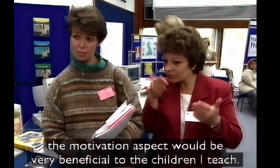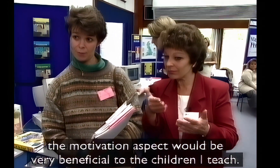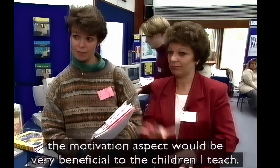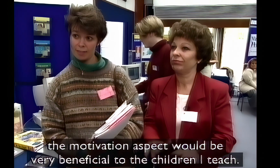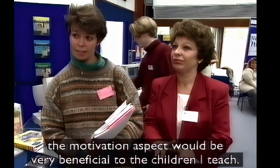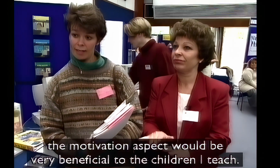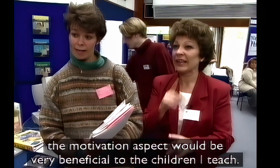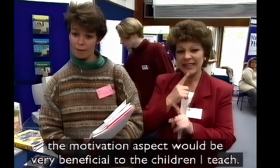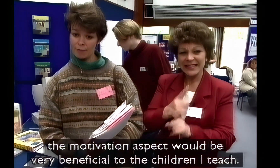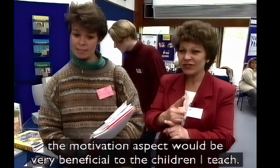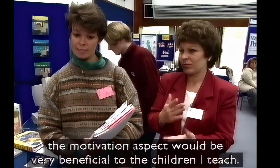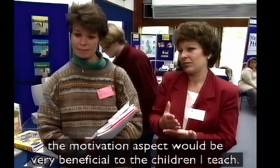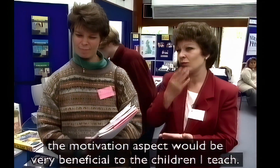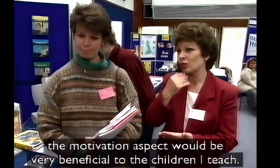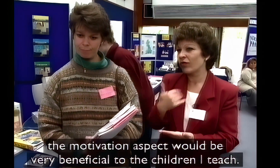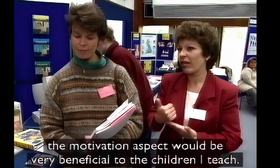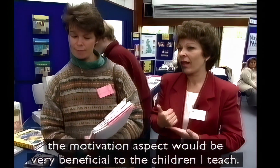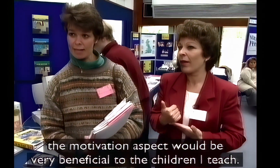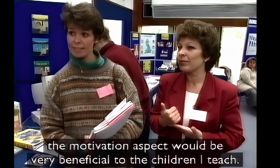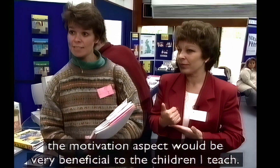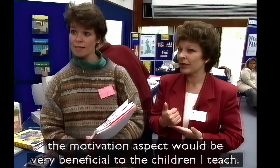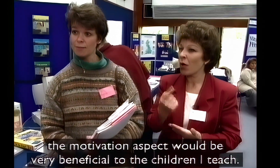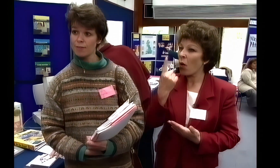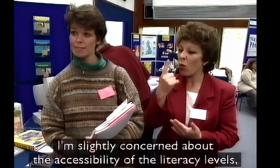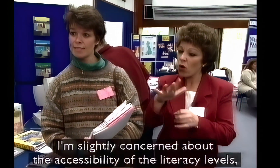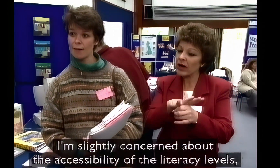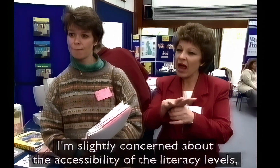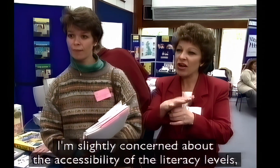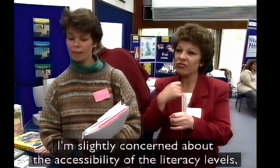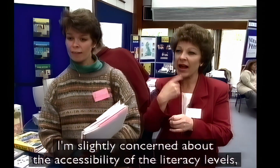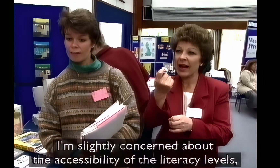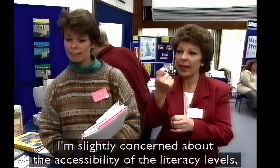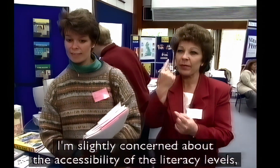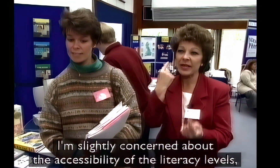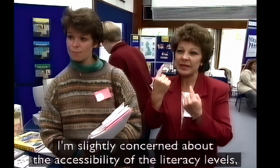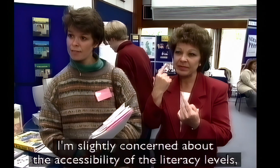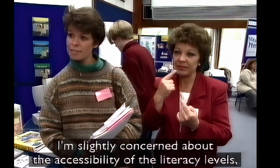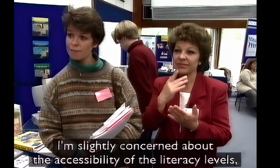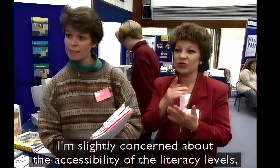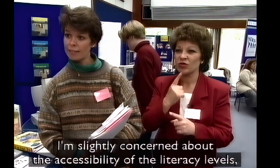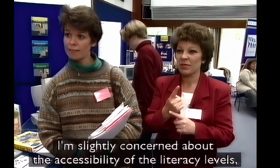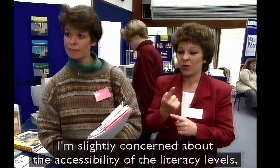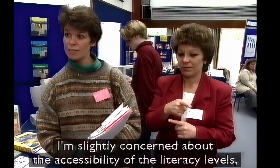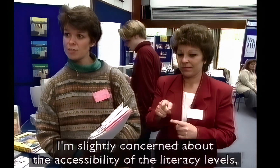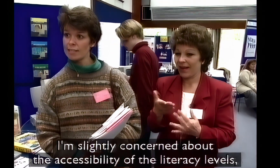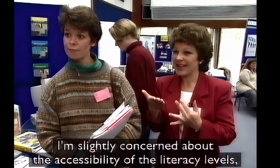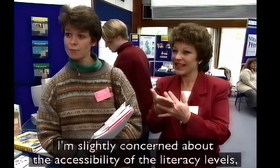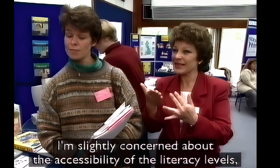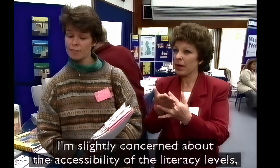with. The bit I'm slightly concerned with is the accessibility of the literacy levels, as to